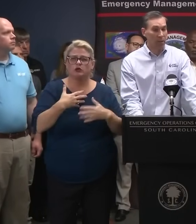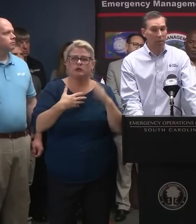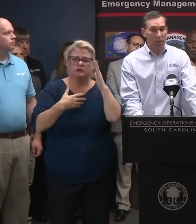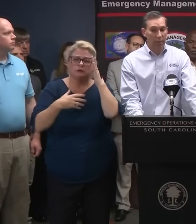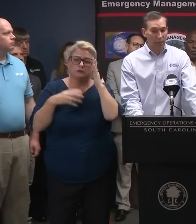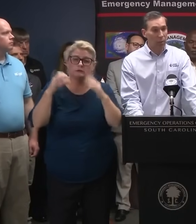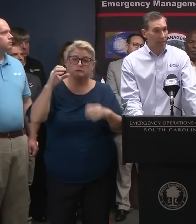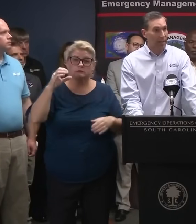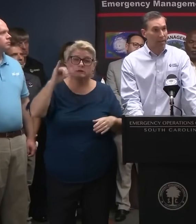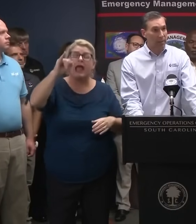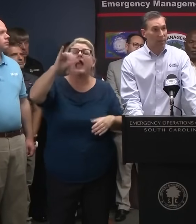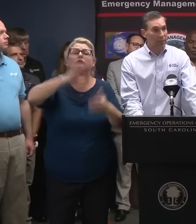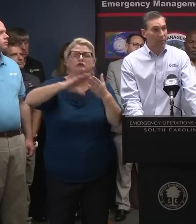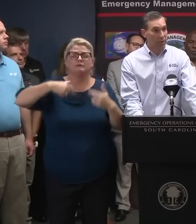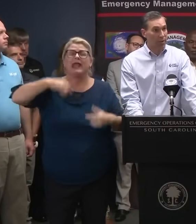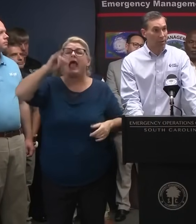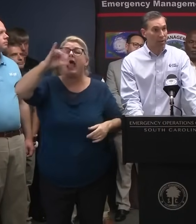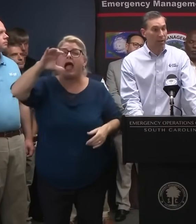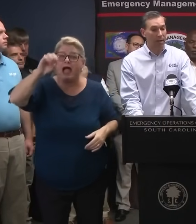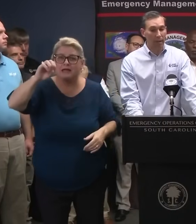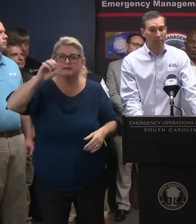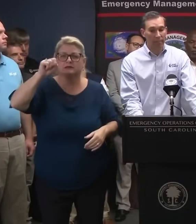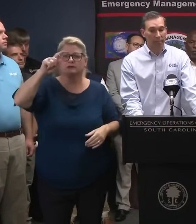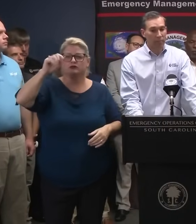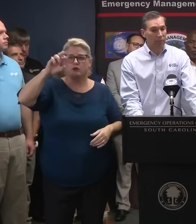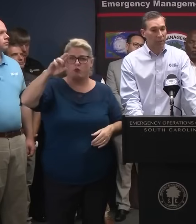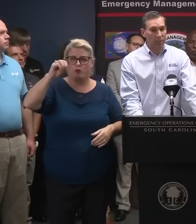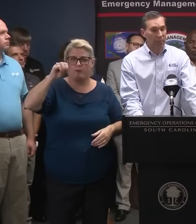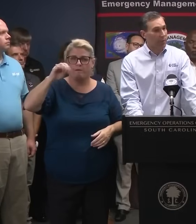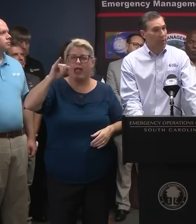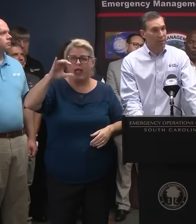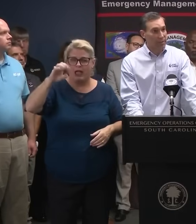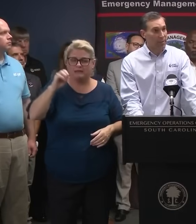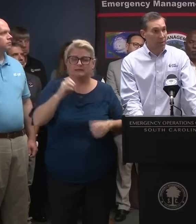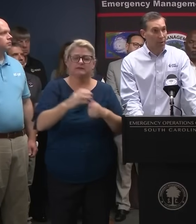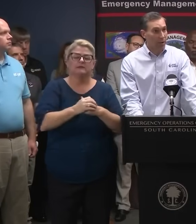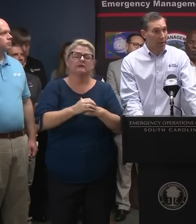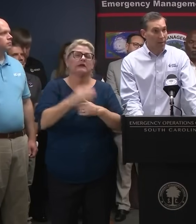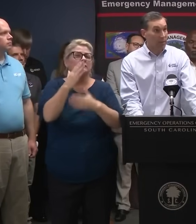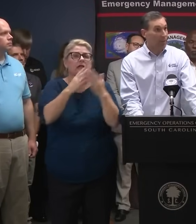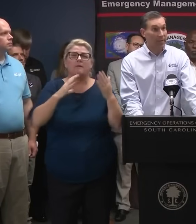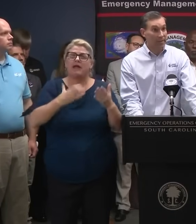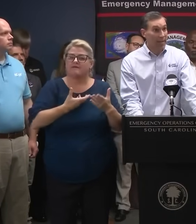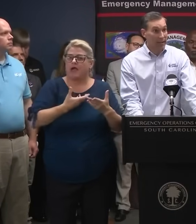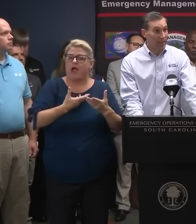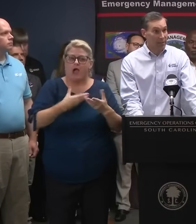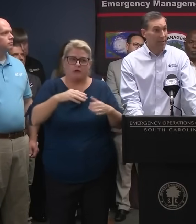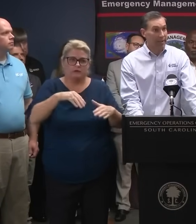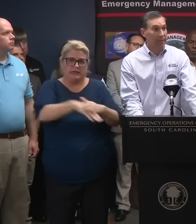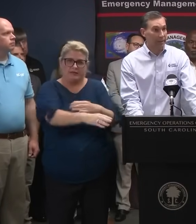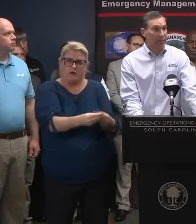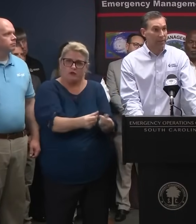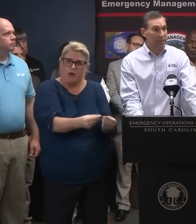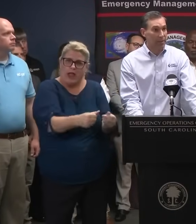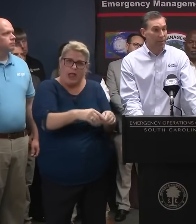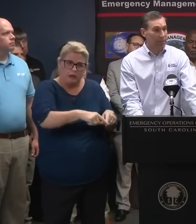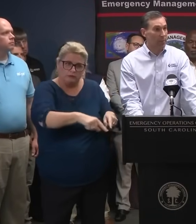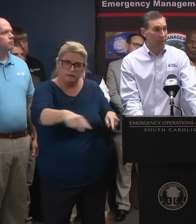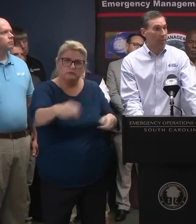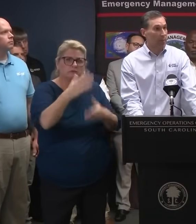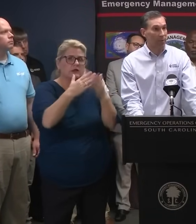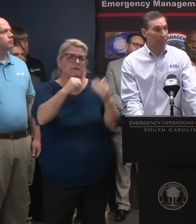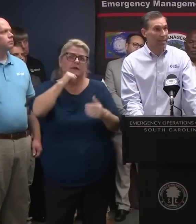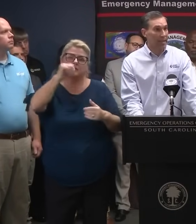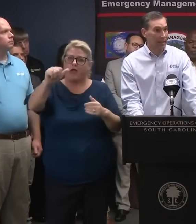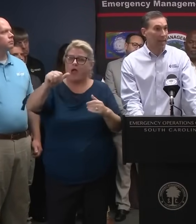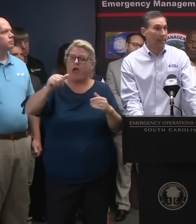so we do what we can to build infrastructure. You know, some of our system is underground, some of it is not, obviously. We have a system that's been